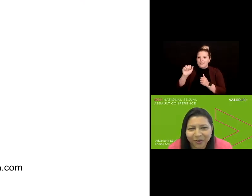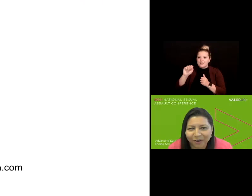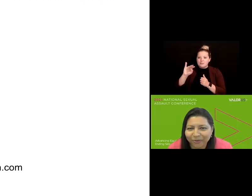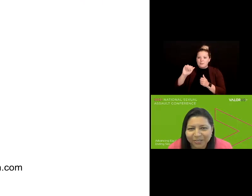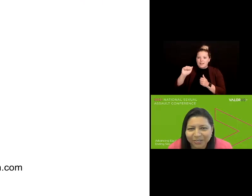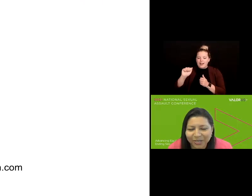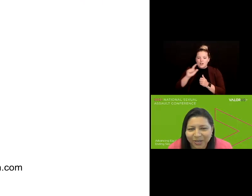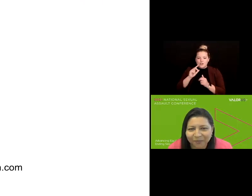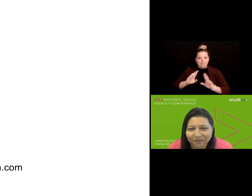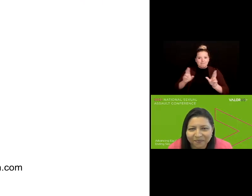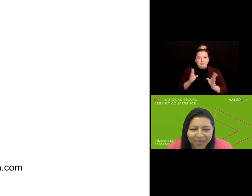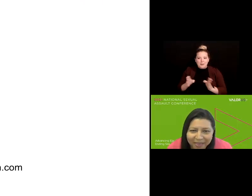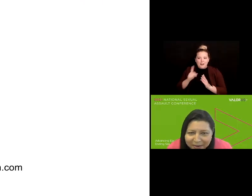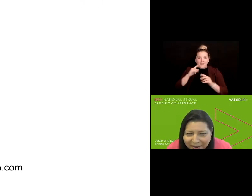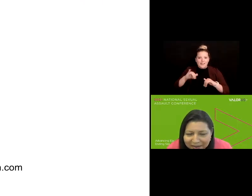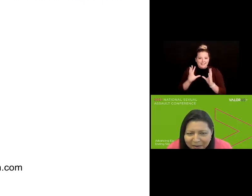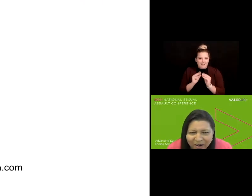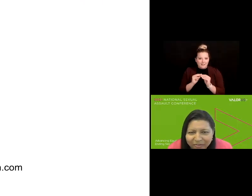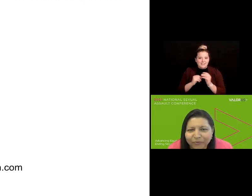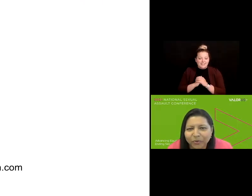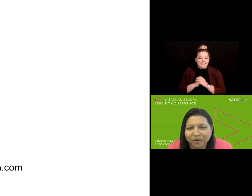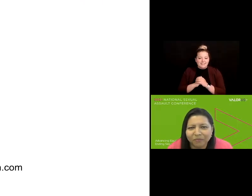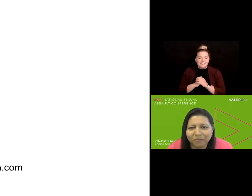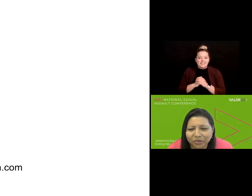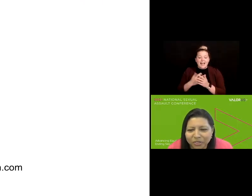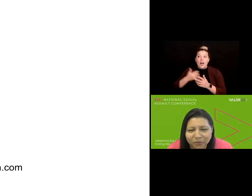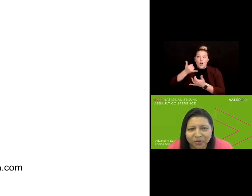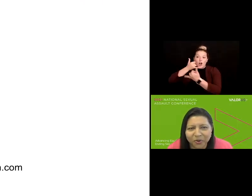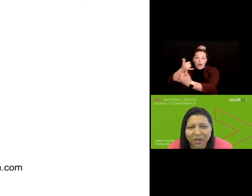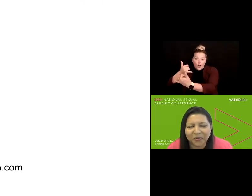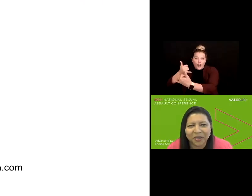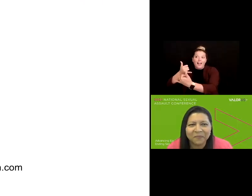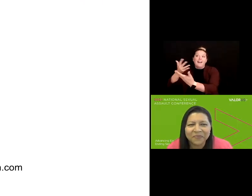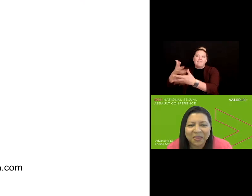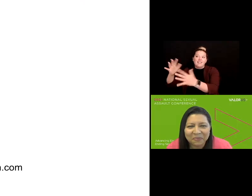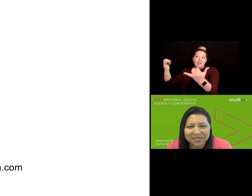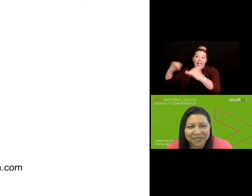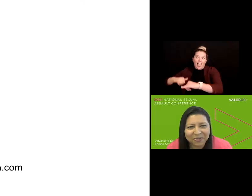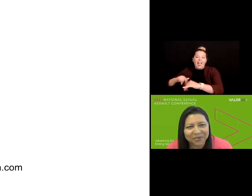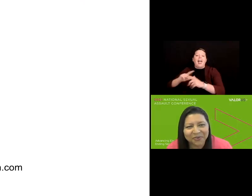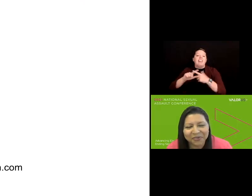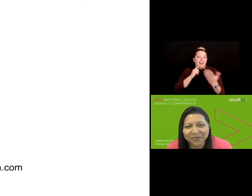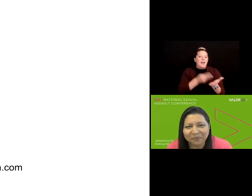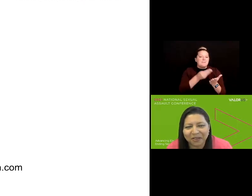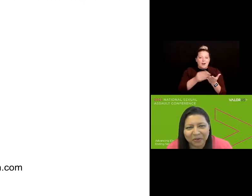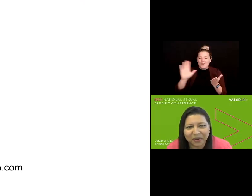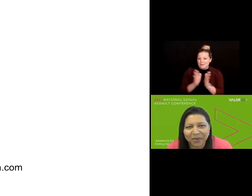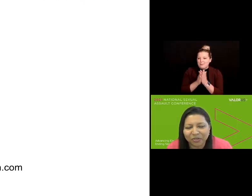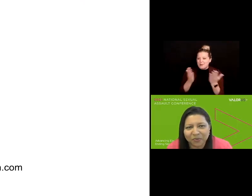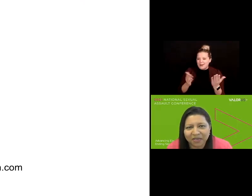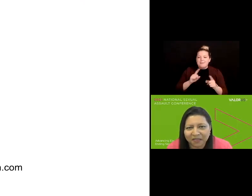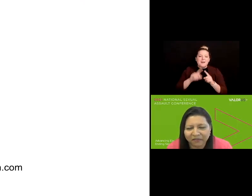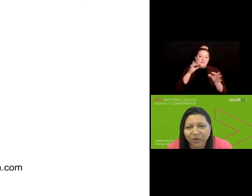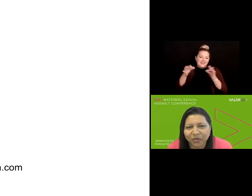this conference. And I got off the phone and purchased her book right away. But let me tell you just a little bit